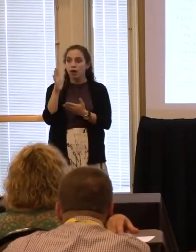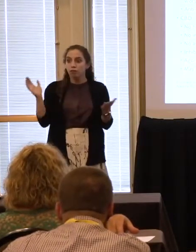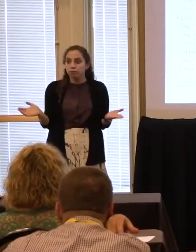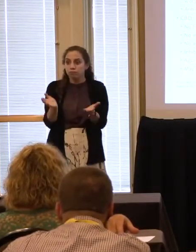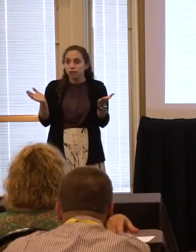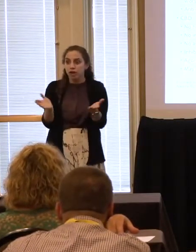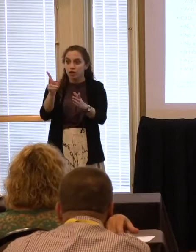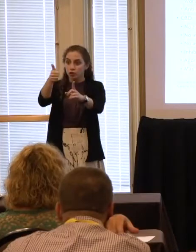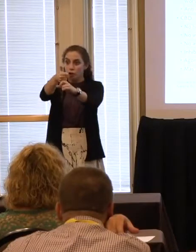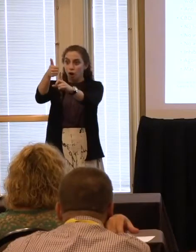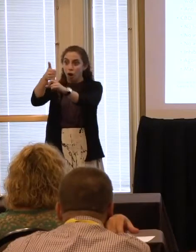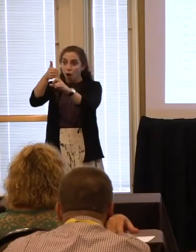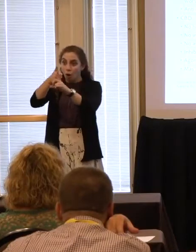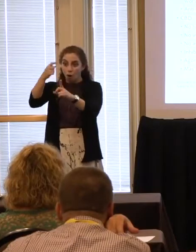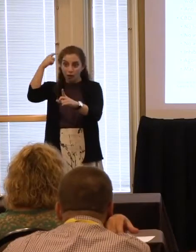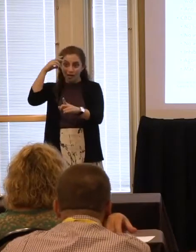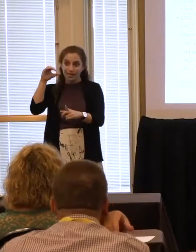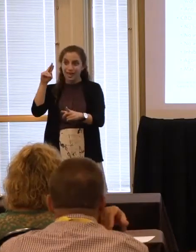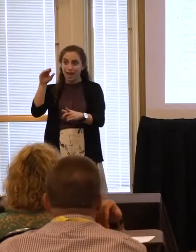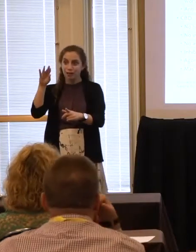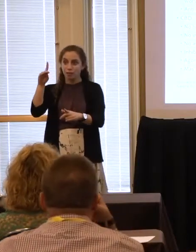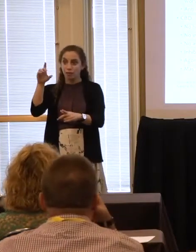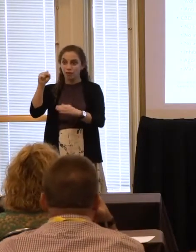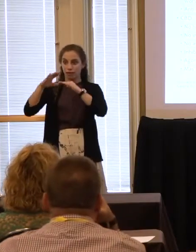endogenous cannabinoids at a higher level.